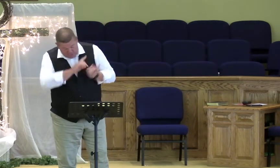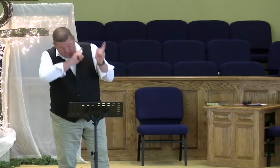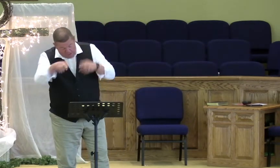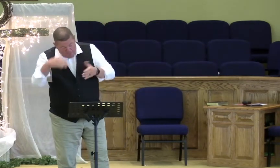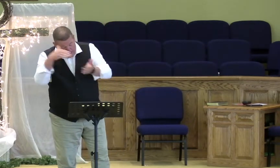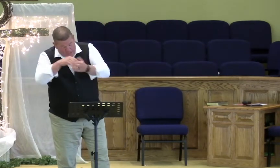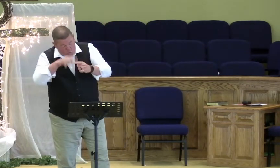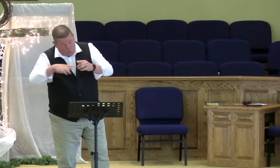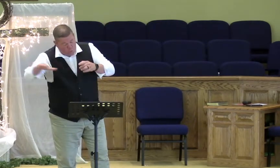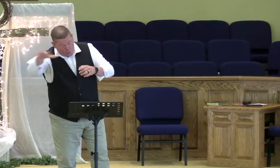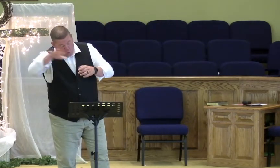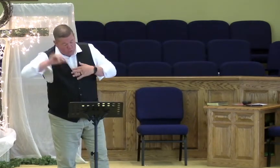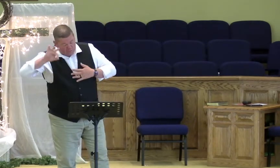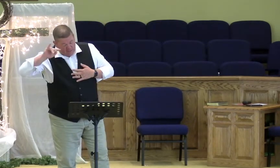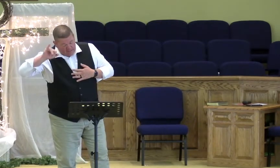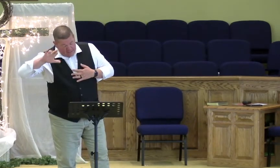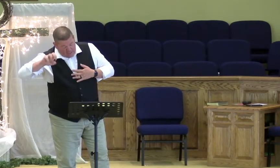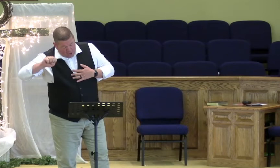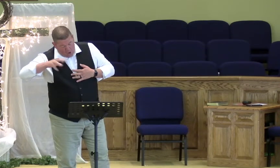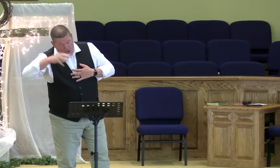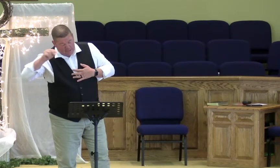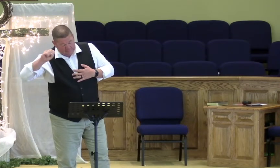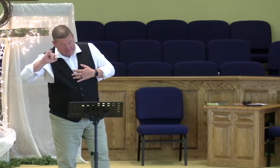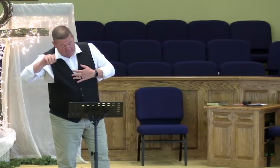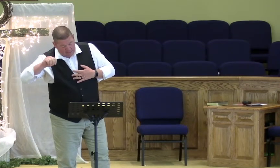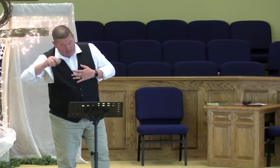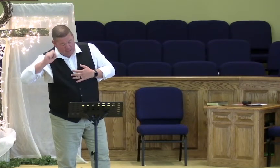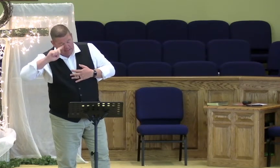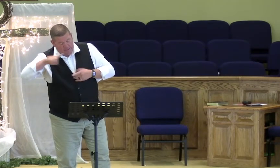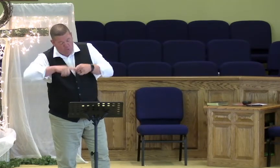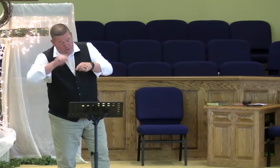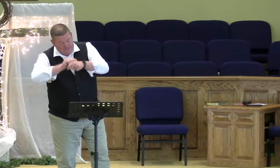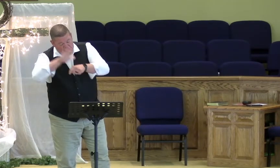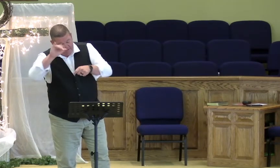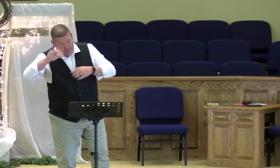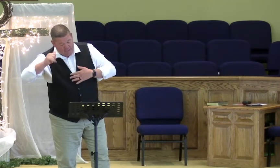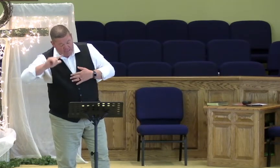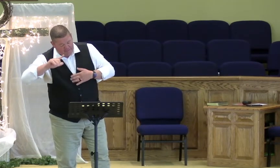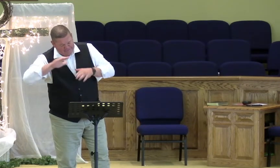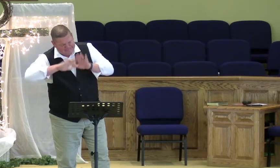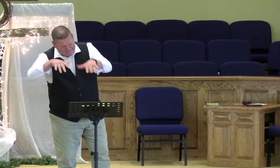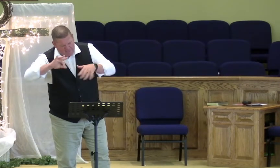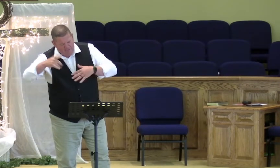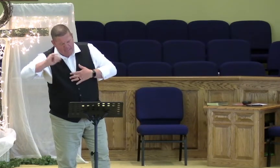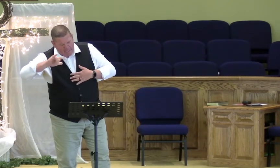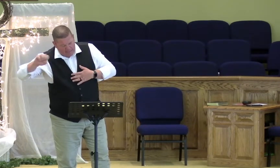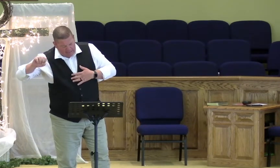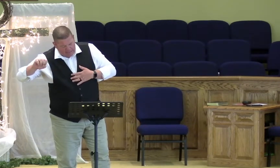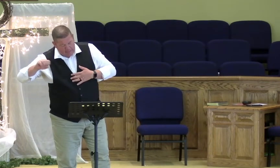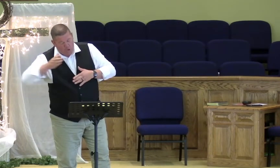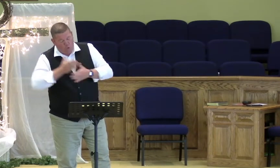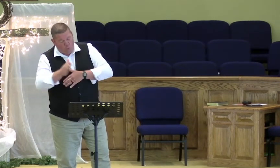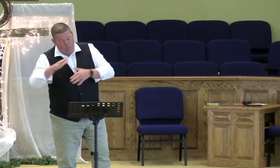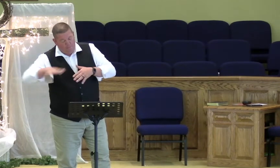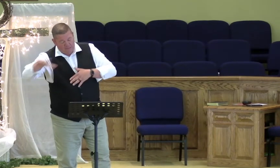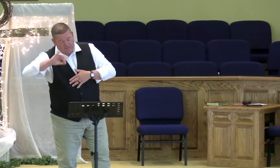that Jesus came again to the coast of Tyre and Sidon. He came into the Sea of Galilee through the midst of the coast